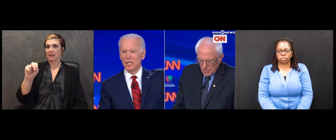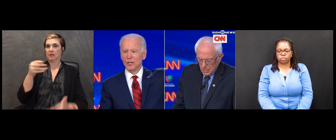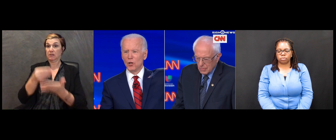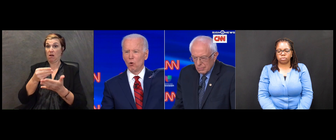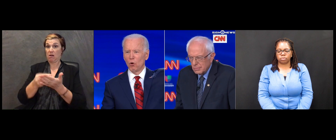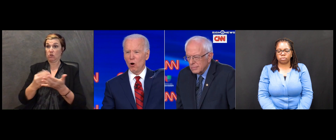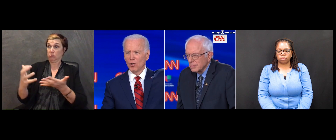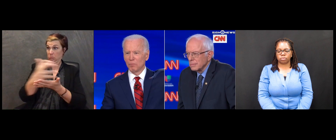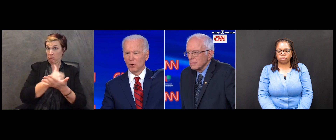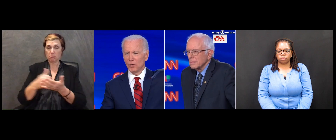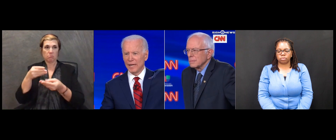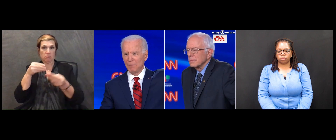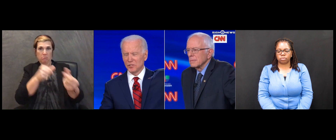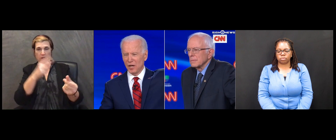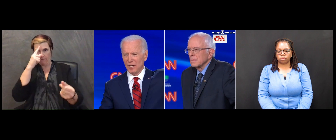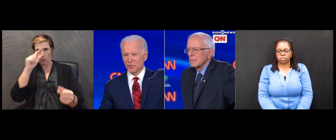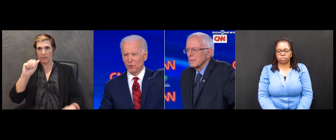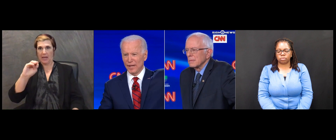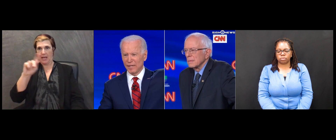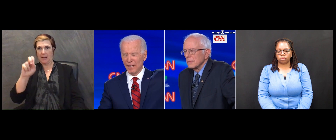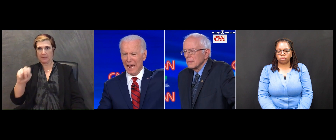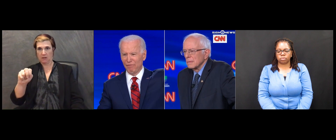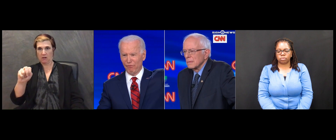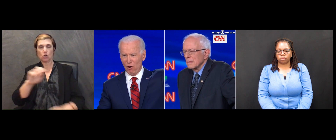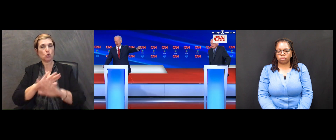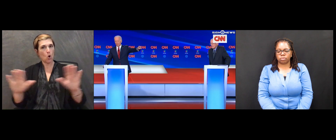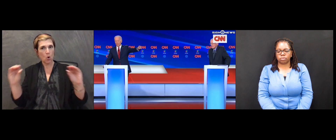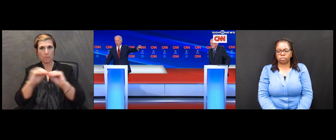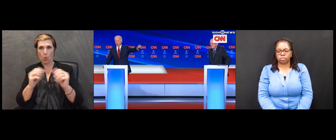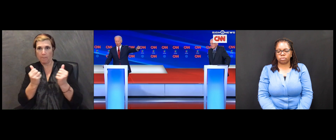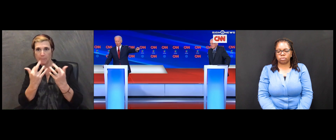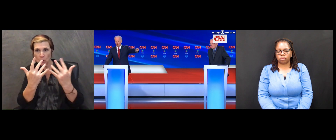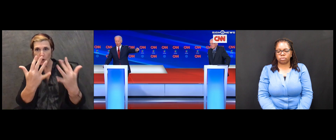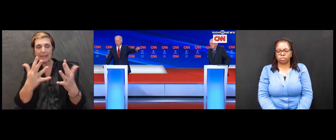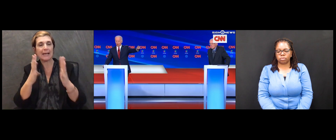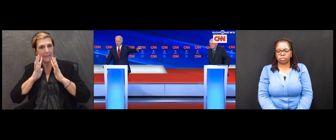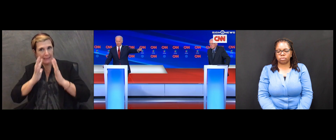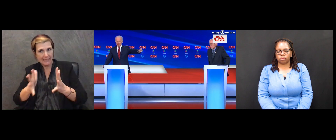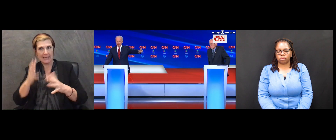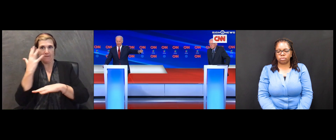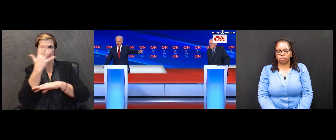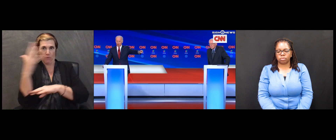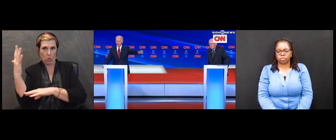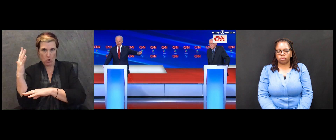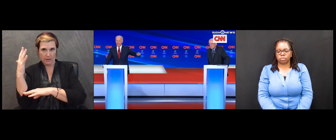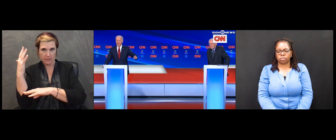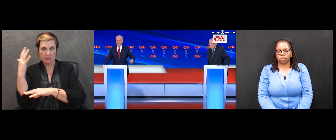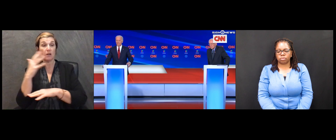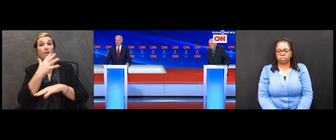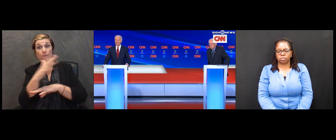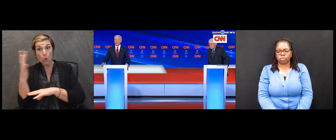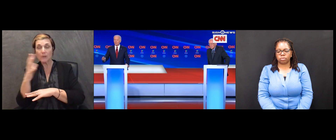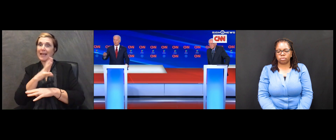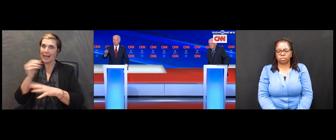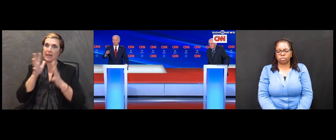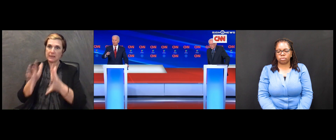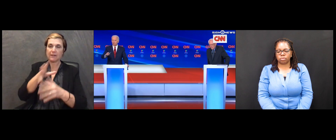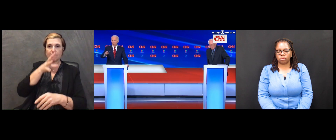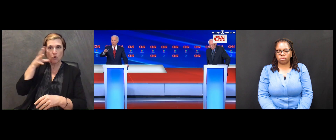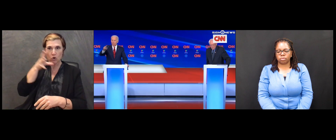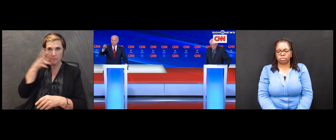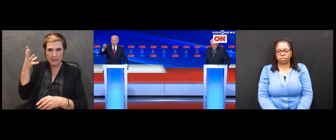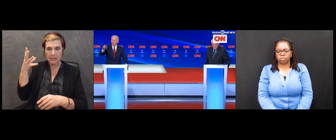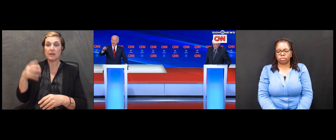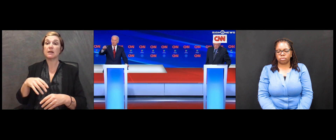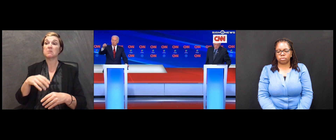Brazil, no longer to burn the Amazon so they could have forest. They're no longer forest, but they could have farming, and say, this is what we're going to